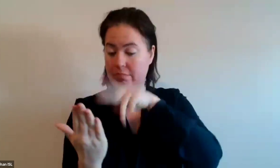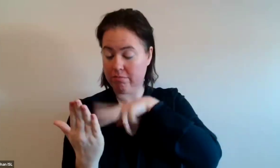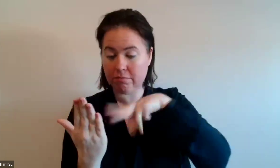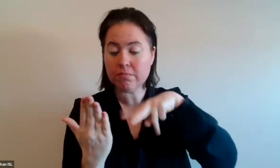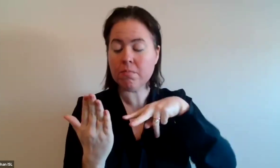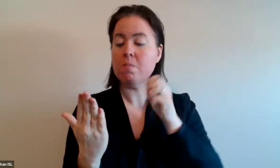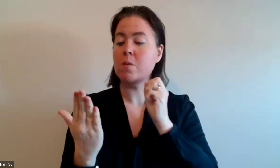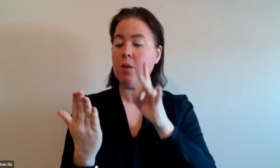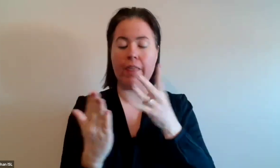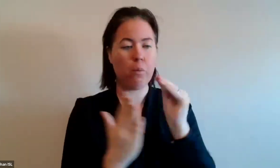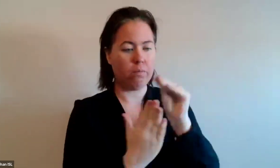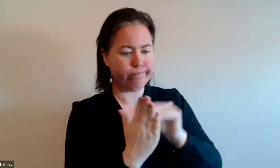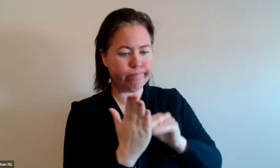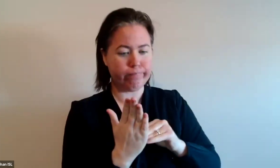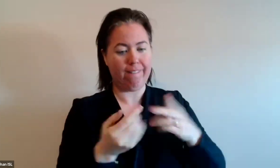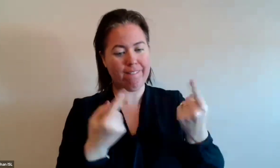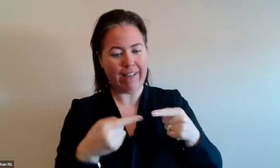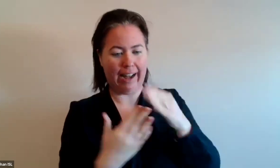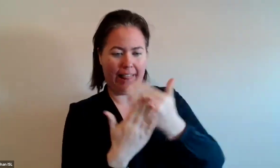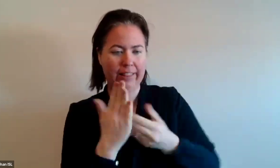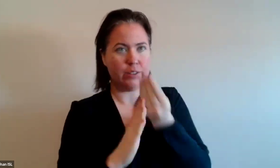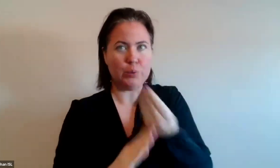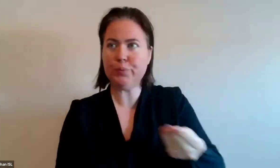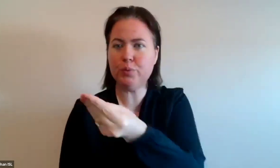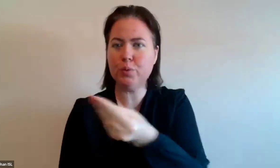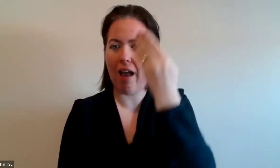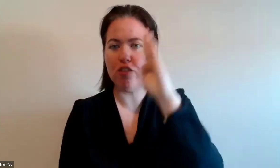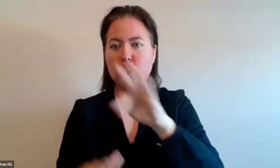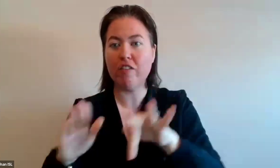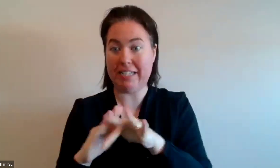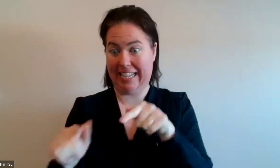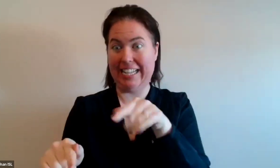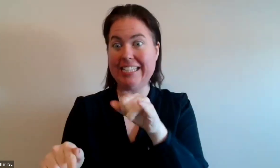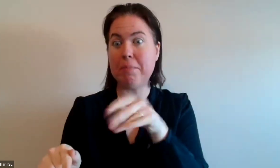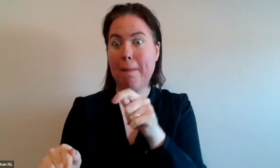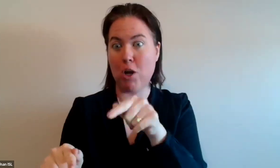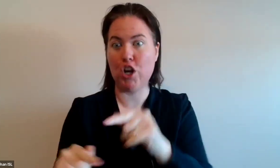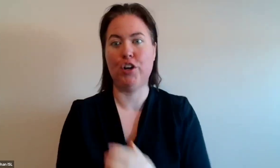list of questions to the Irish government in September this year.